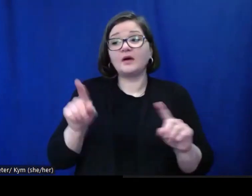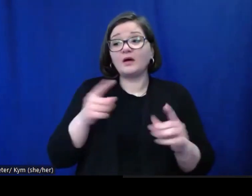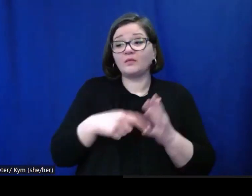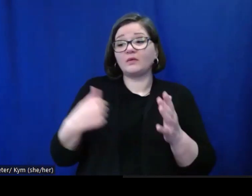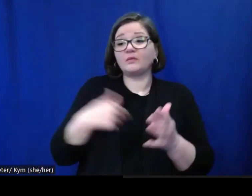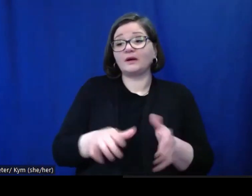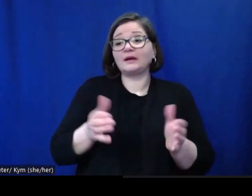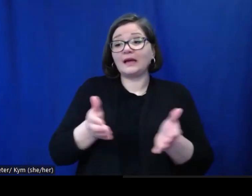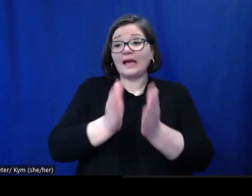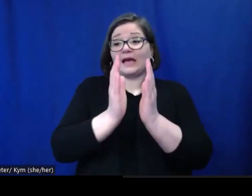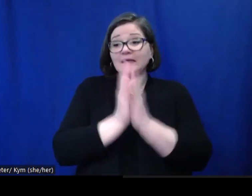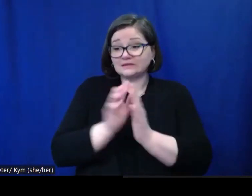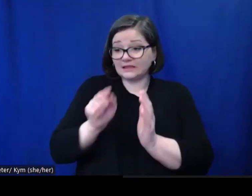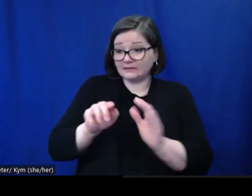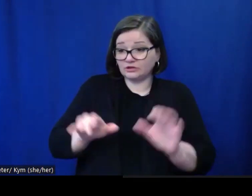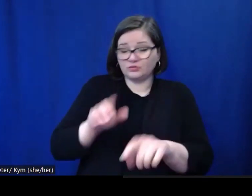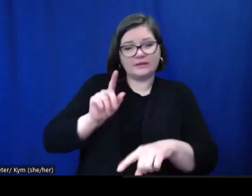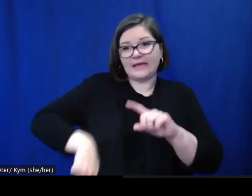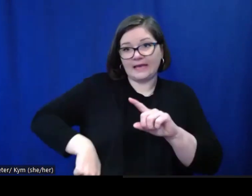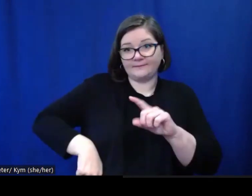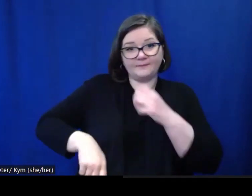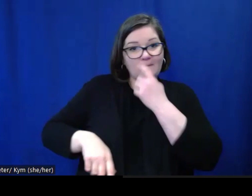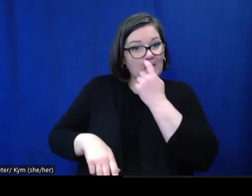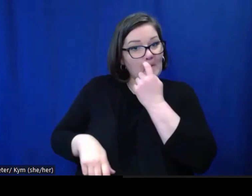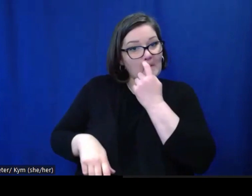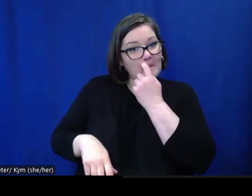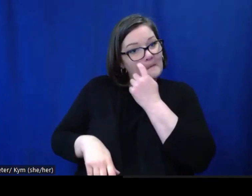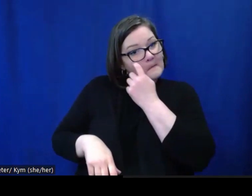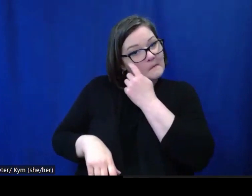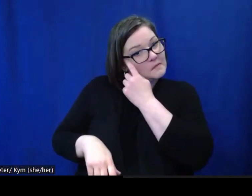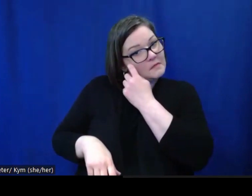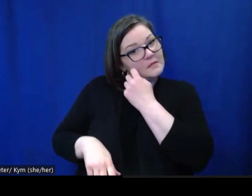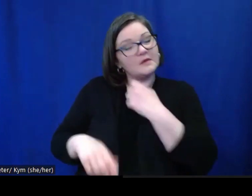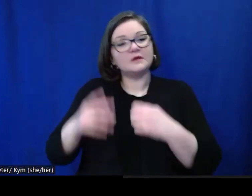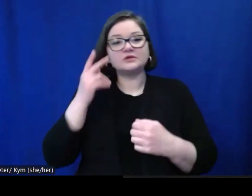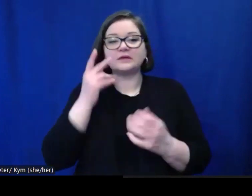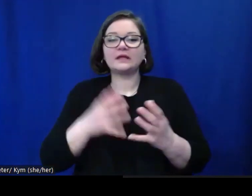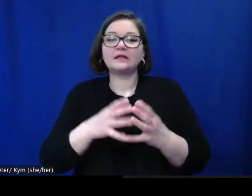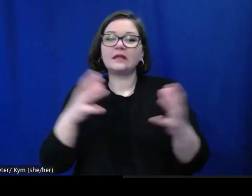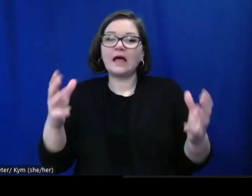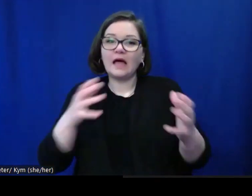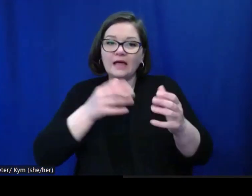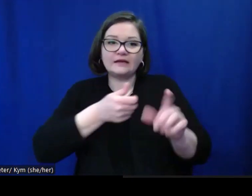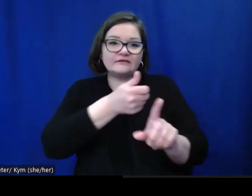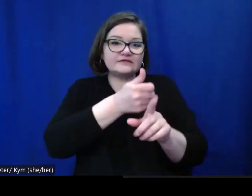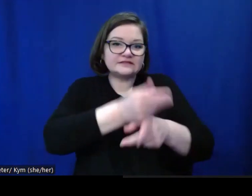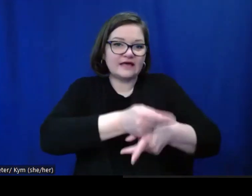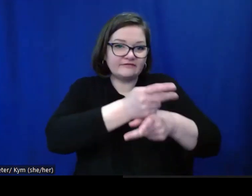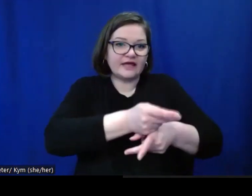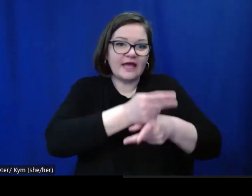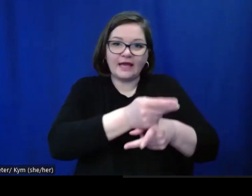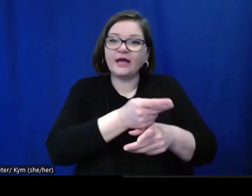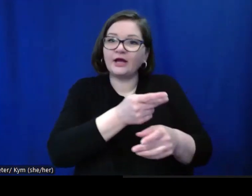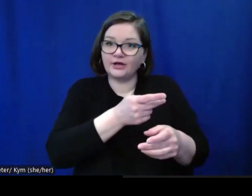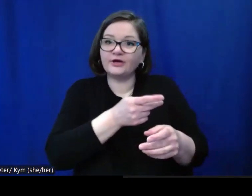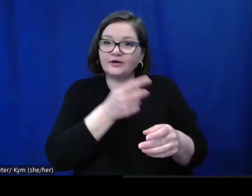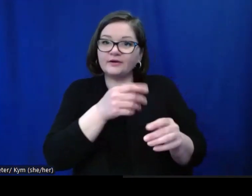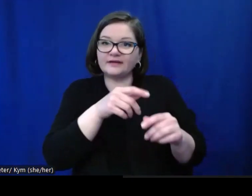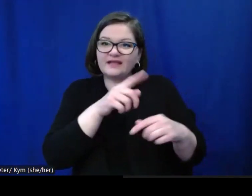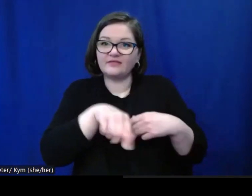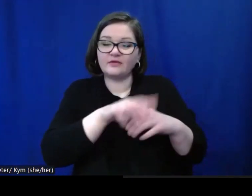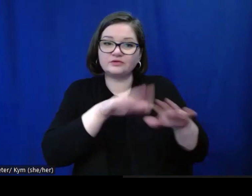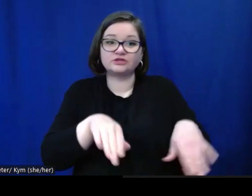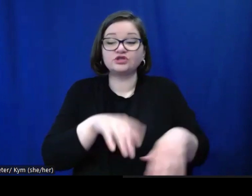him to do. So we see a lot of precocious self-care with these children. Random acts